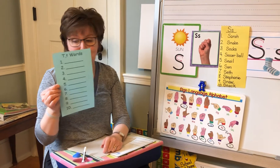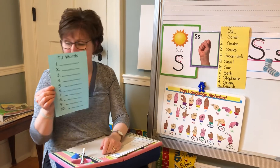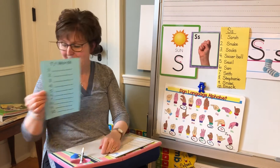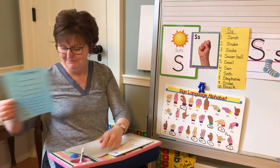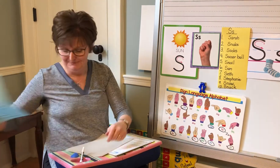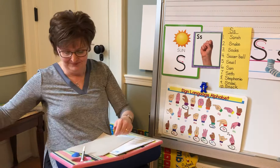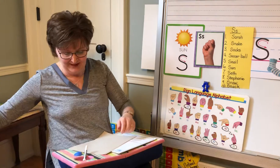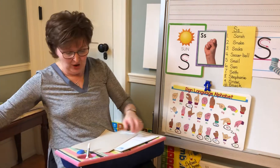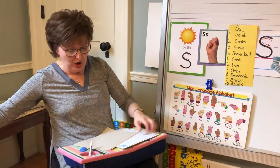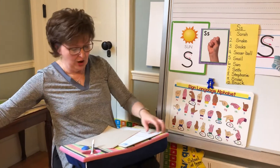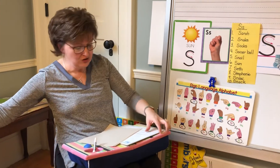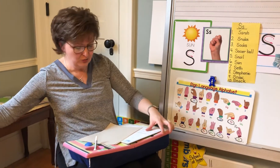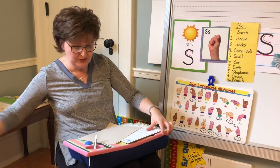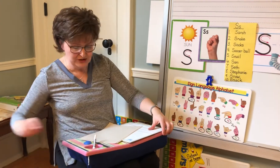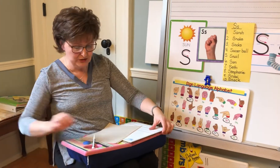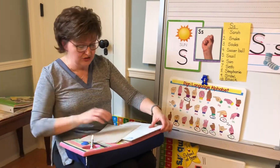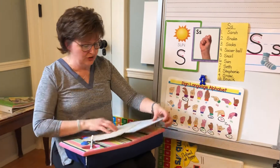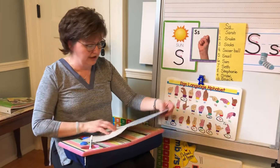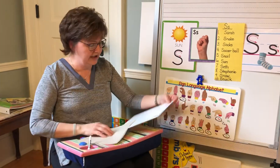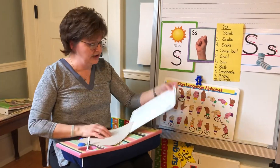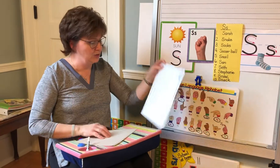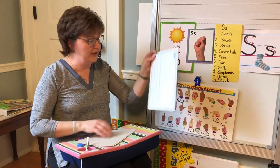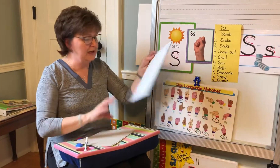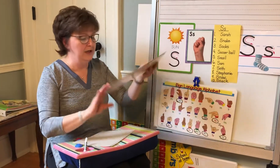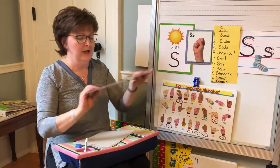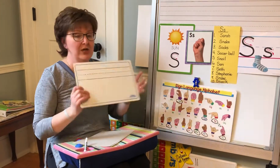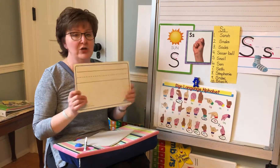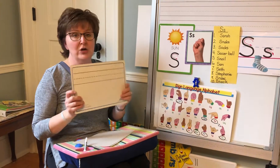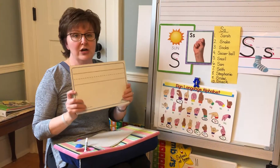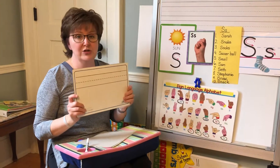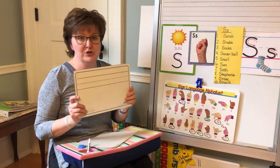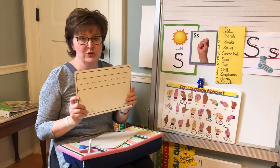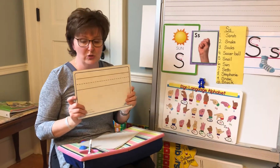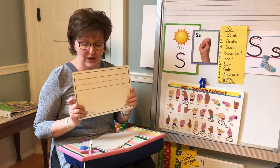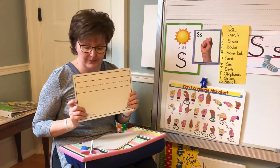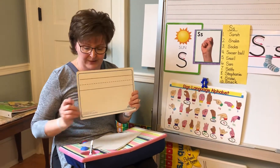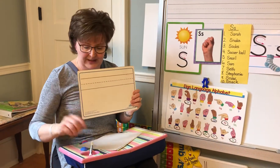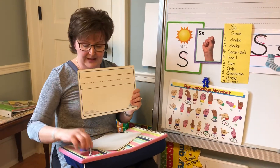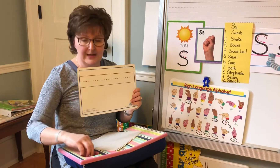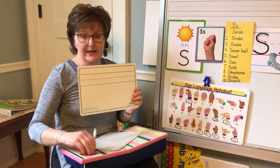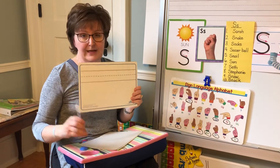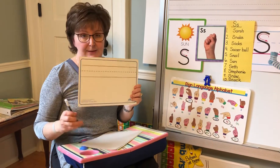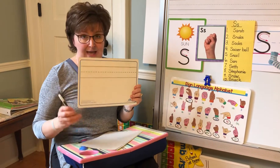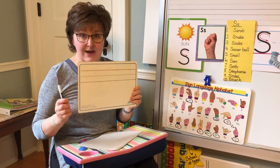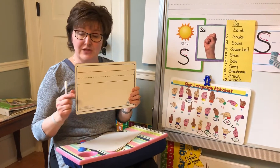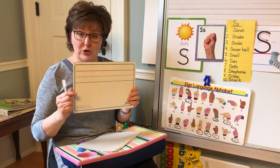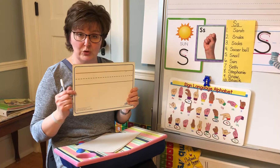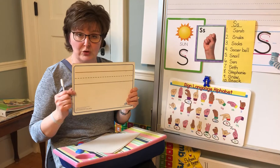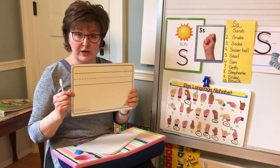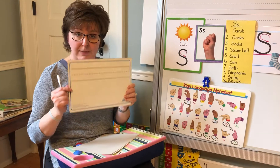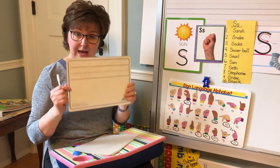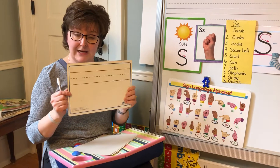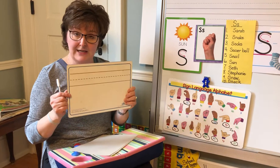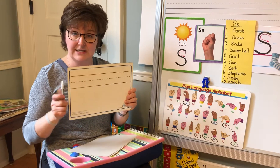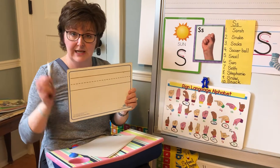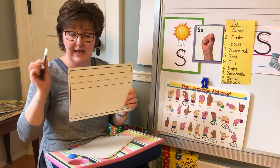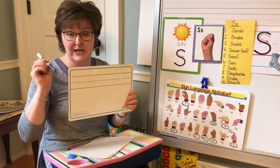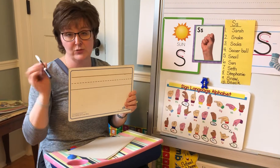okay? Also, boys and girls, starting next week, you're going to have in your learning packet a dry